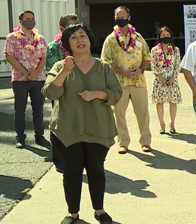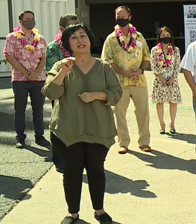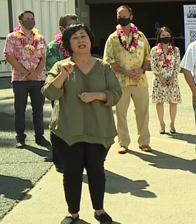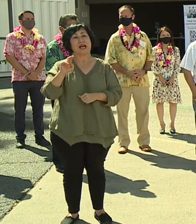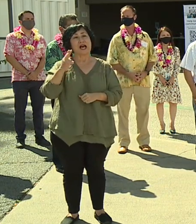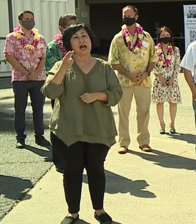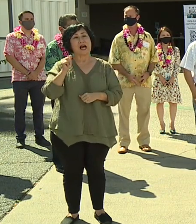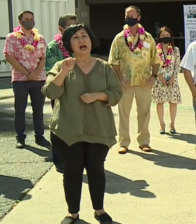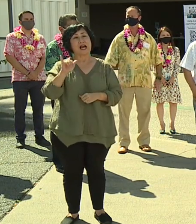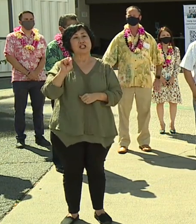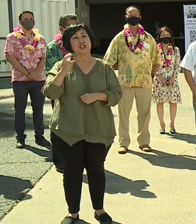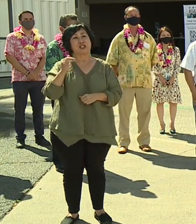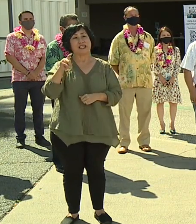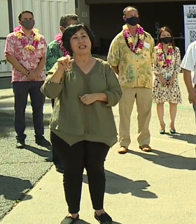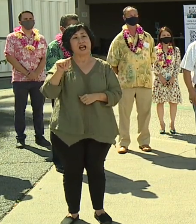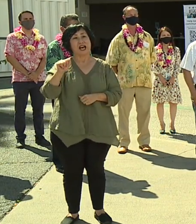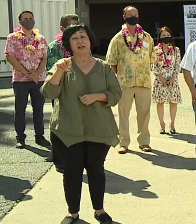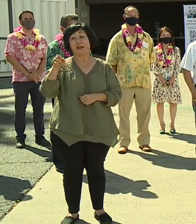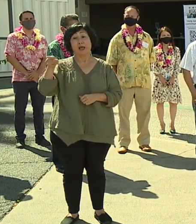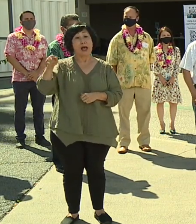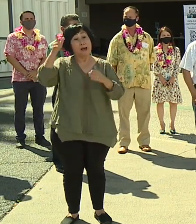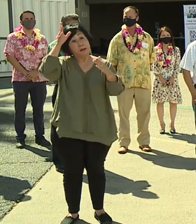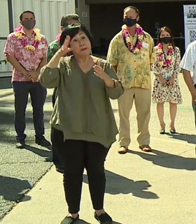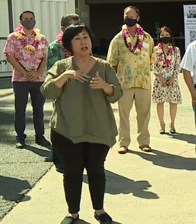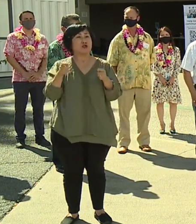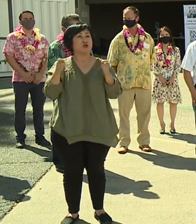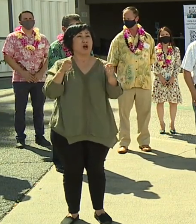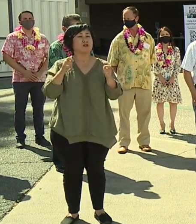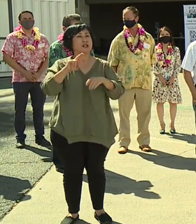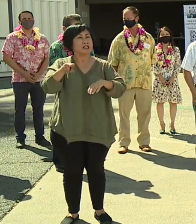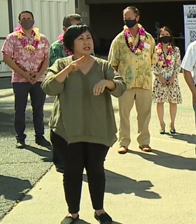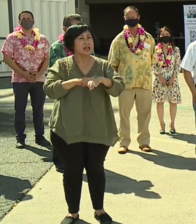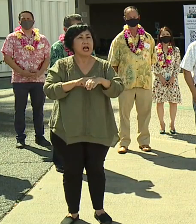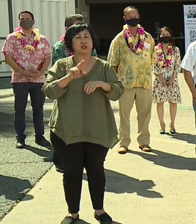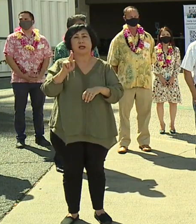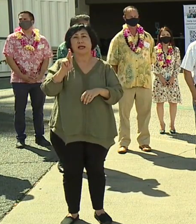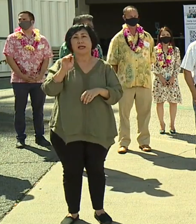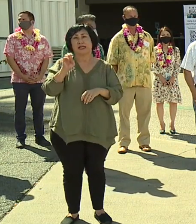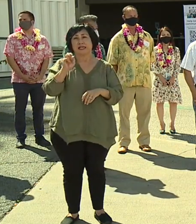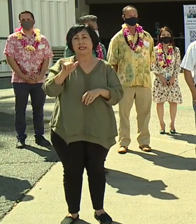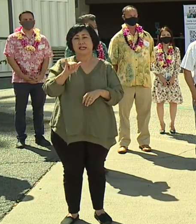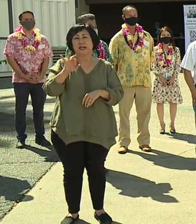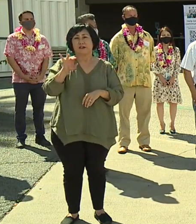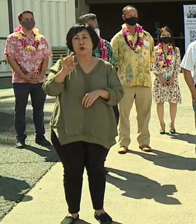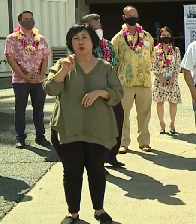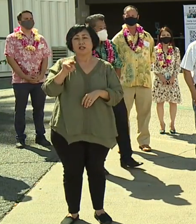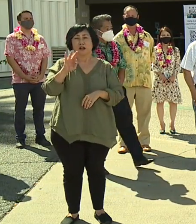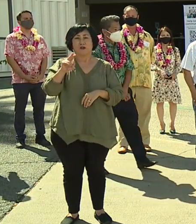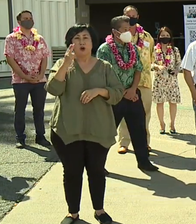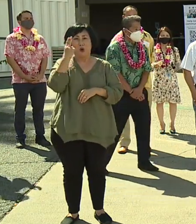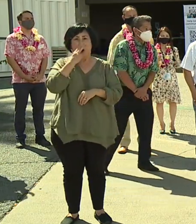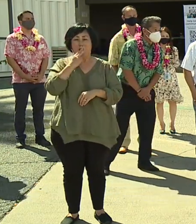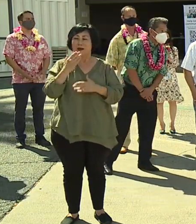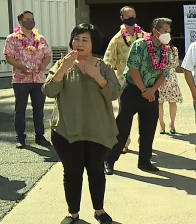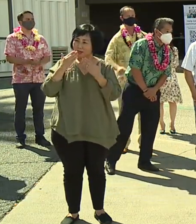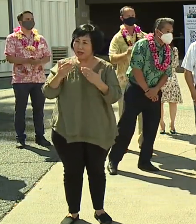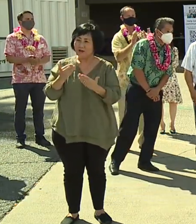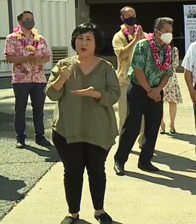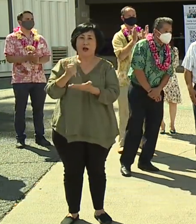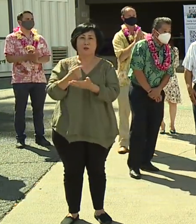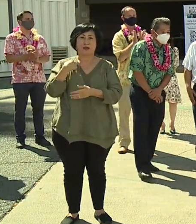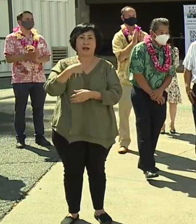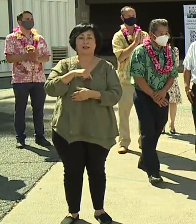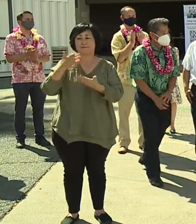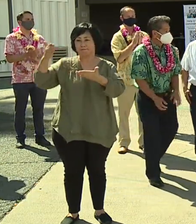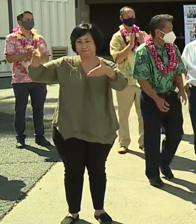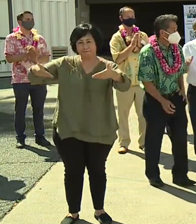Hayashida. He's in charge of the National Kidney Foundation of Hawaii. And again, we want to thank him for him stepping up and helping us.